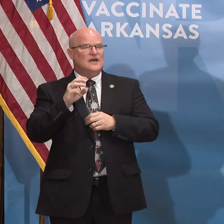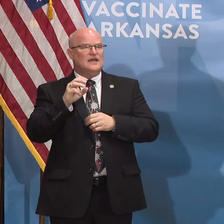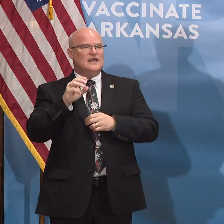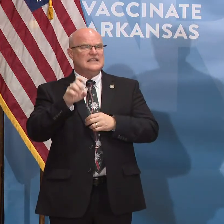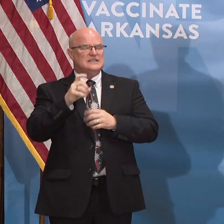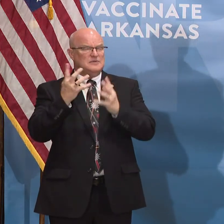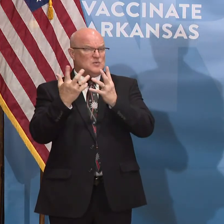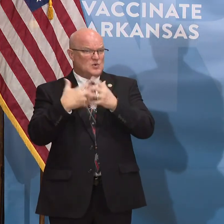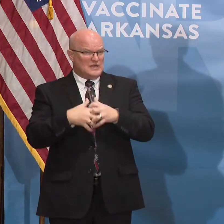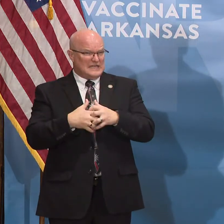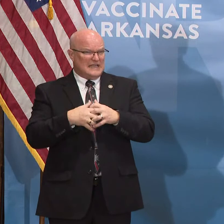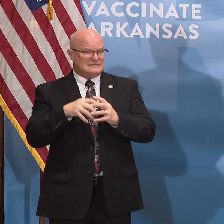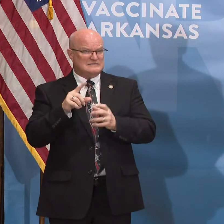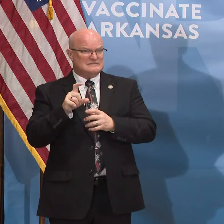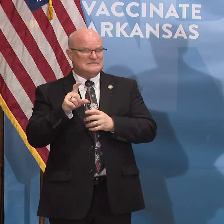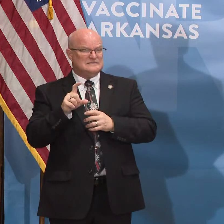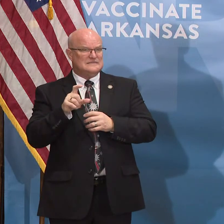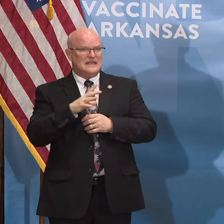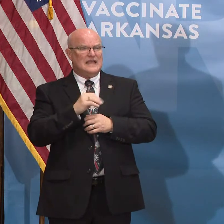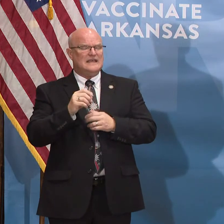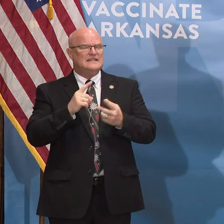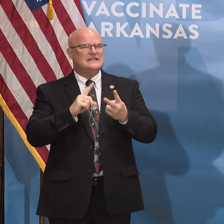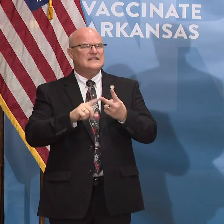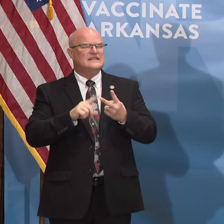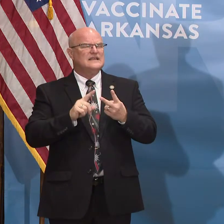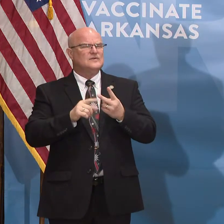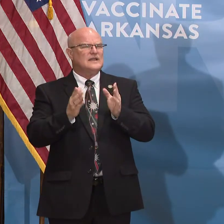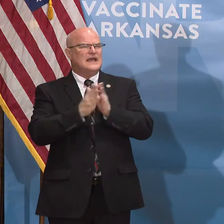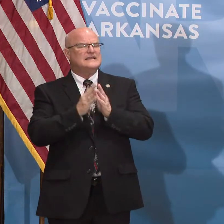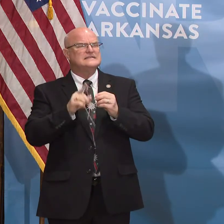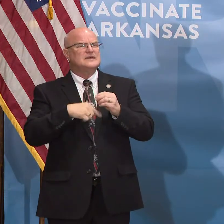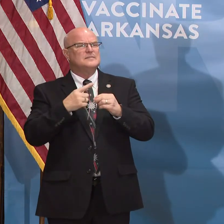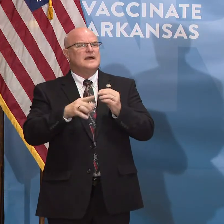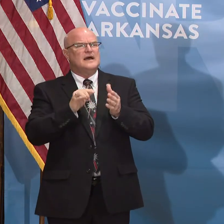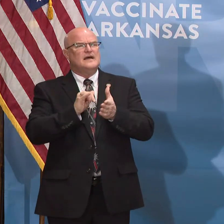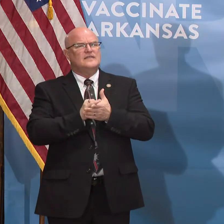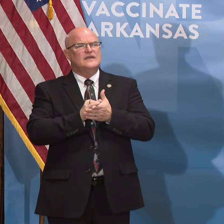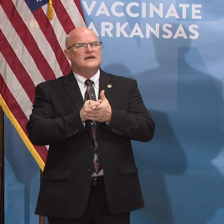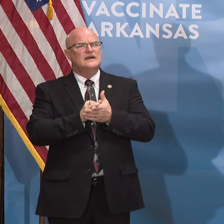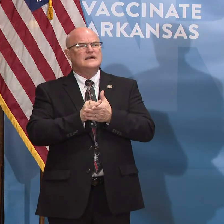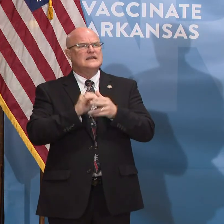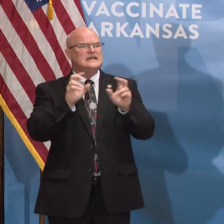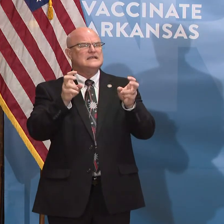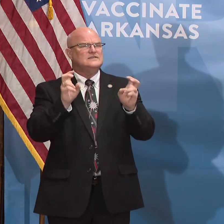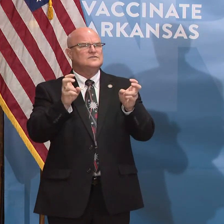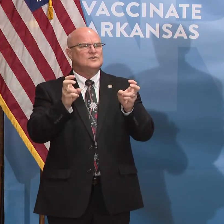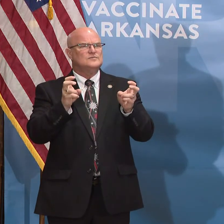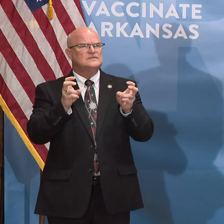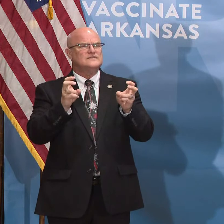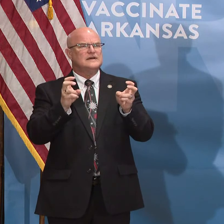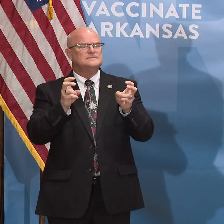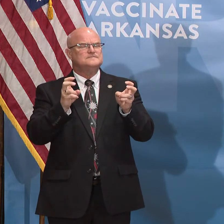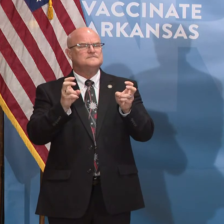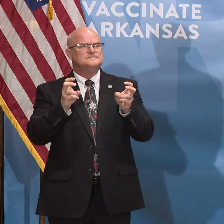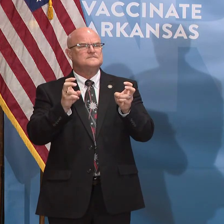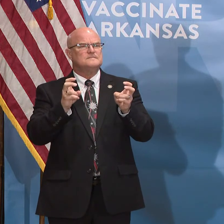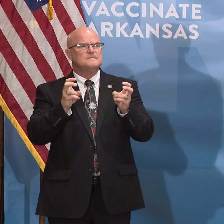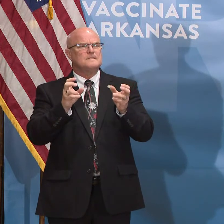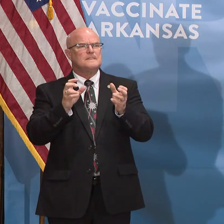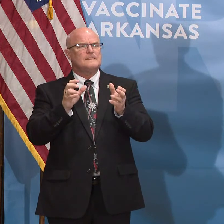needs to be worked out? And then the other thing I wanted to ask about is in terms of the